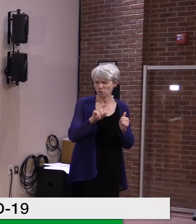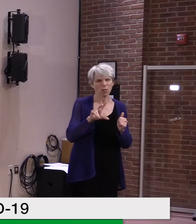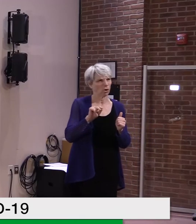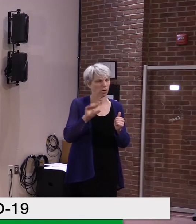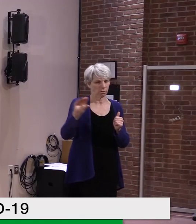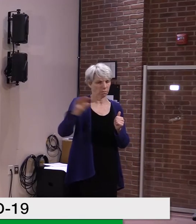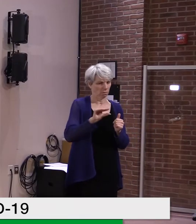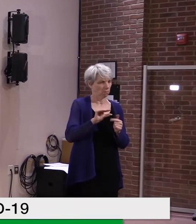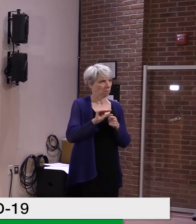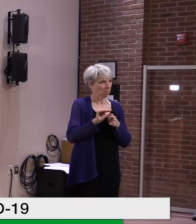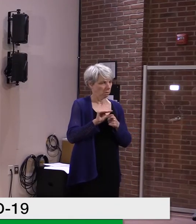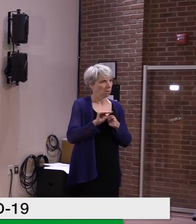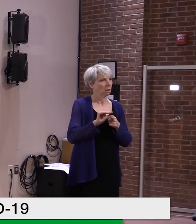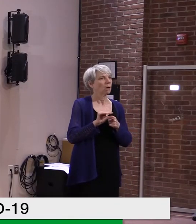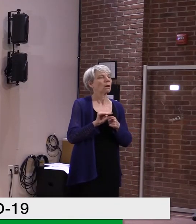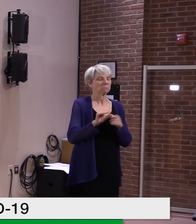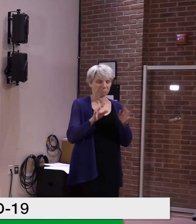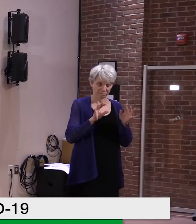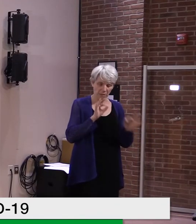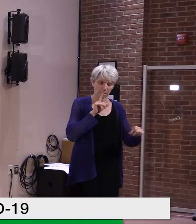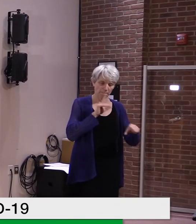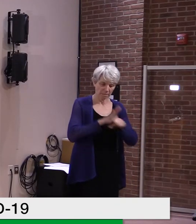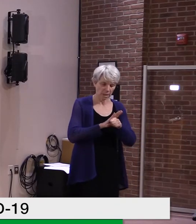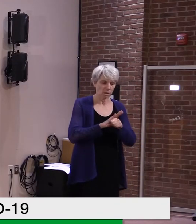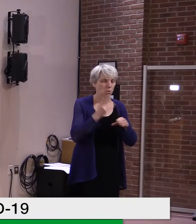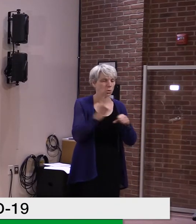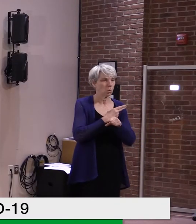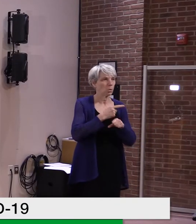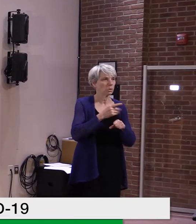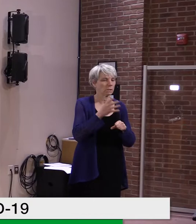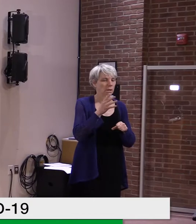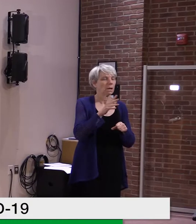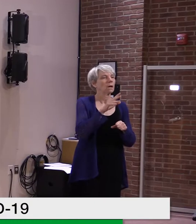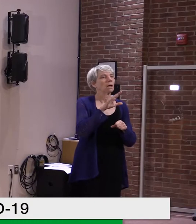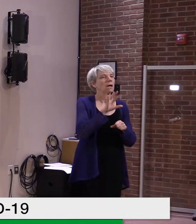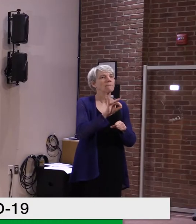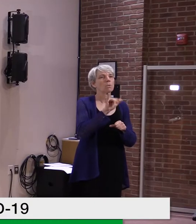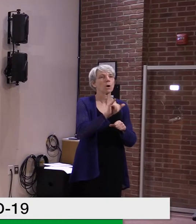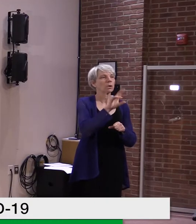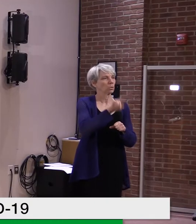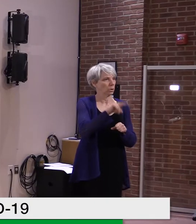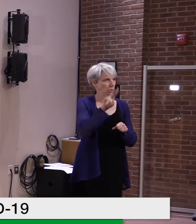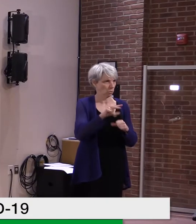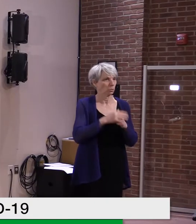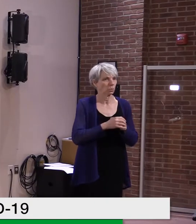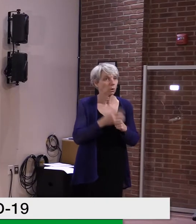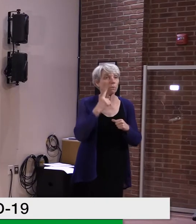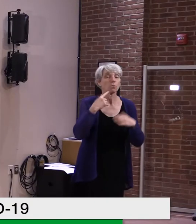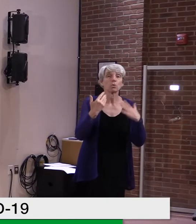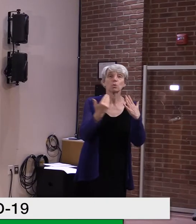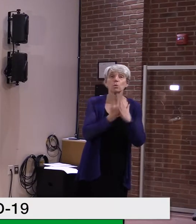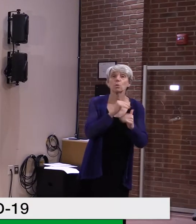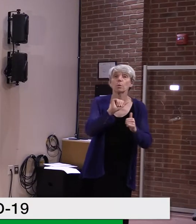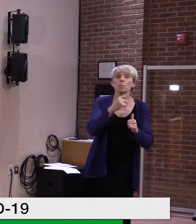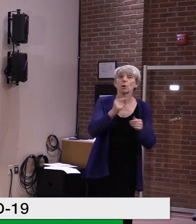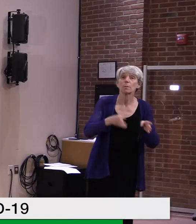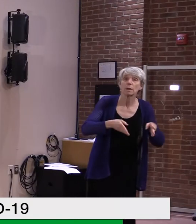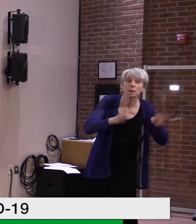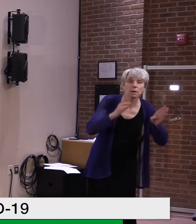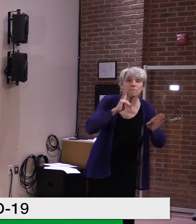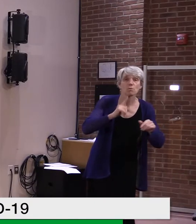has been appropriated in this upcoming fiscal year for housing for these